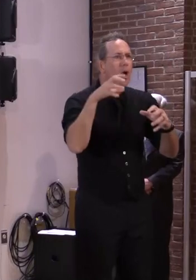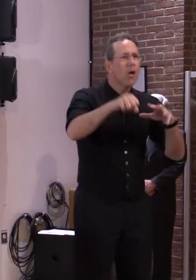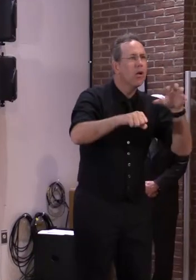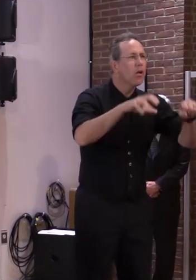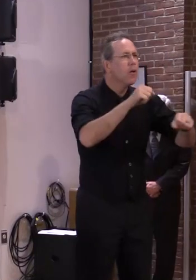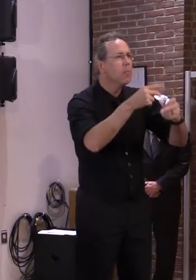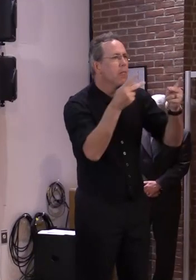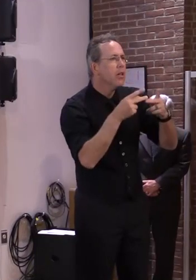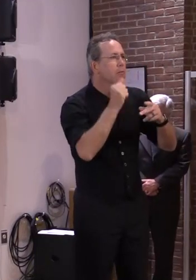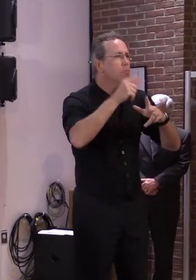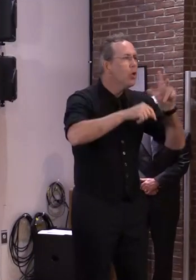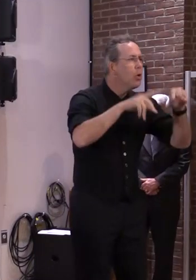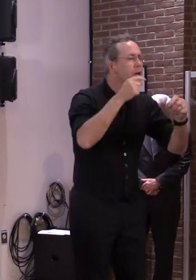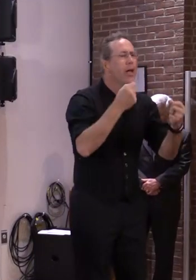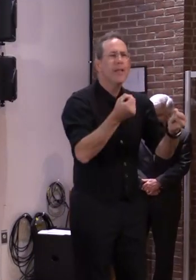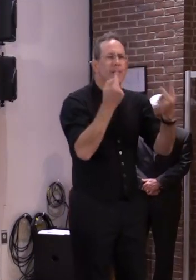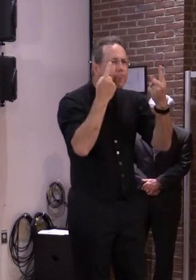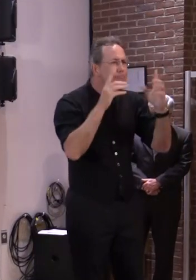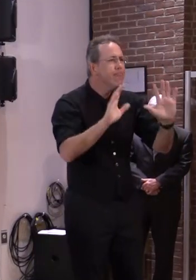and other industry.